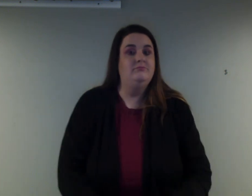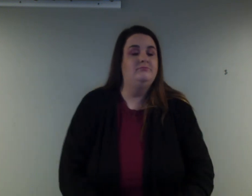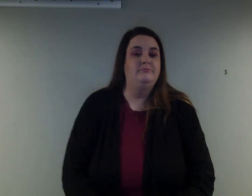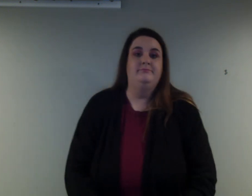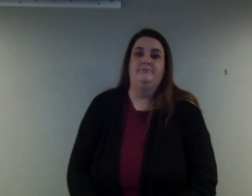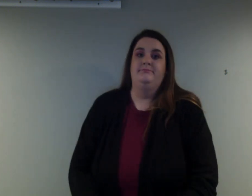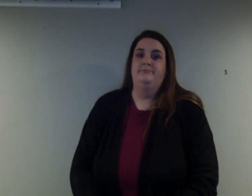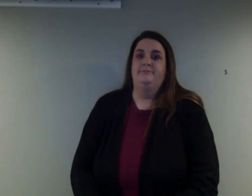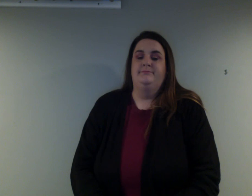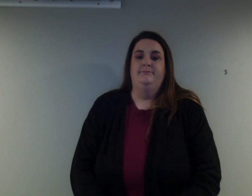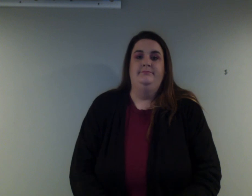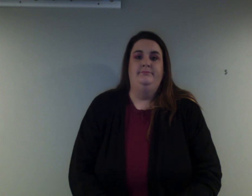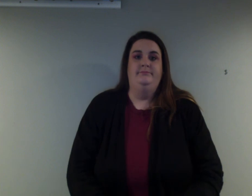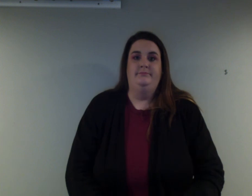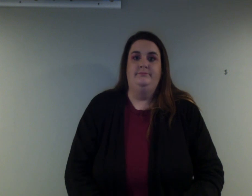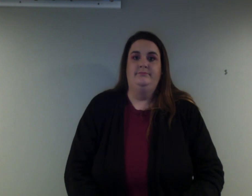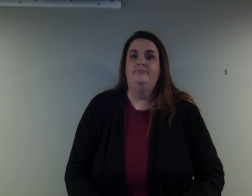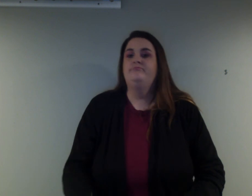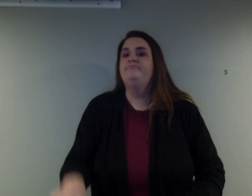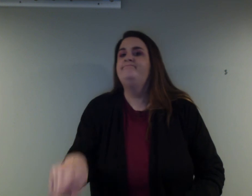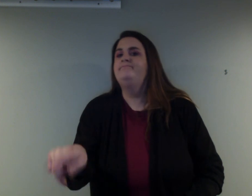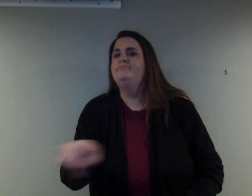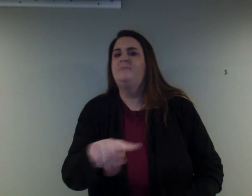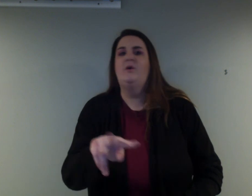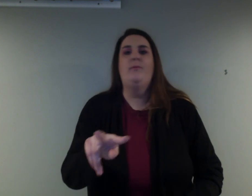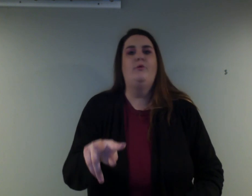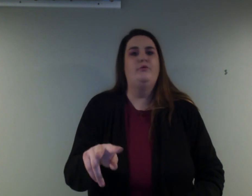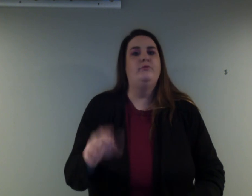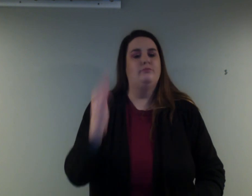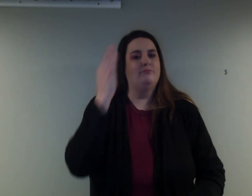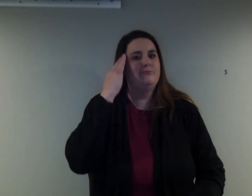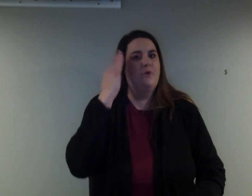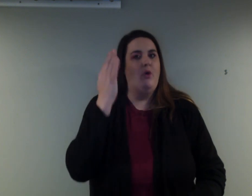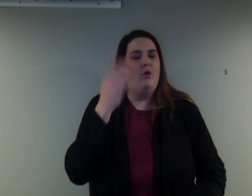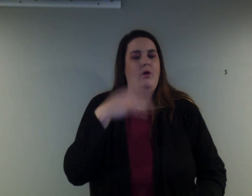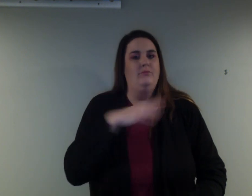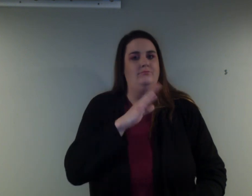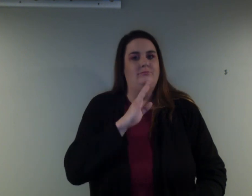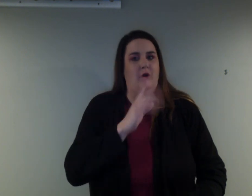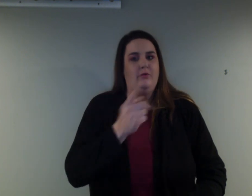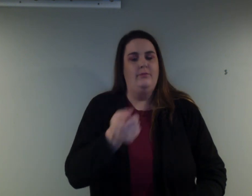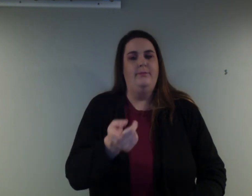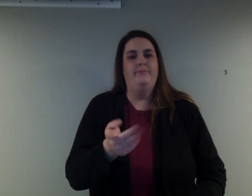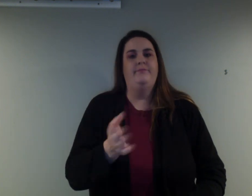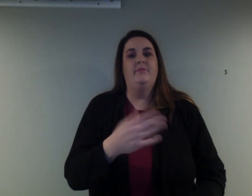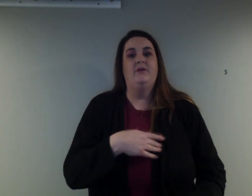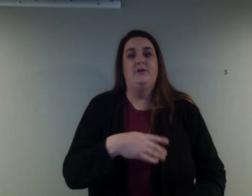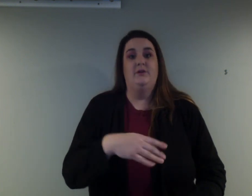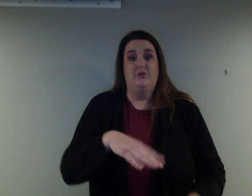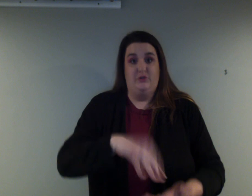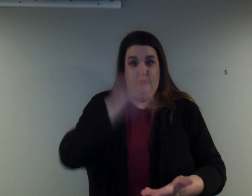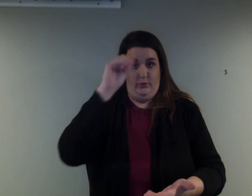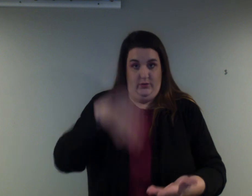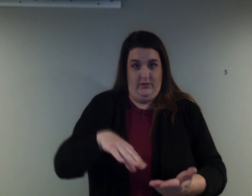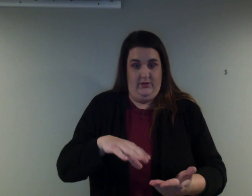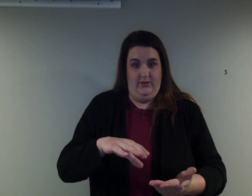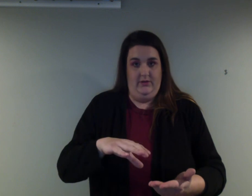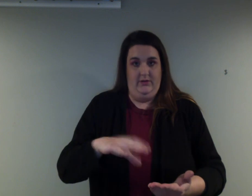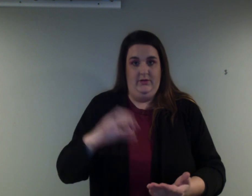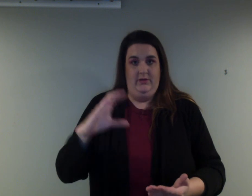This applies to a couple of you. The Student Council will meet as scheduled on Wednesday, but the